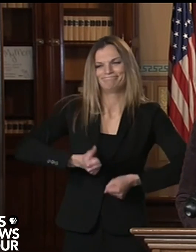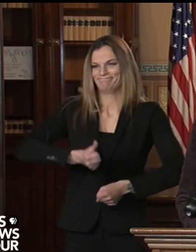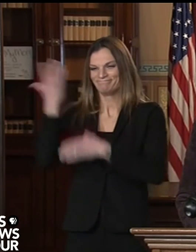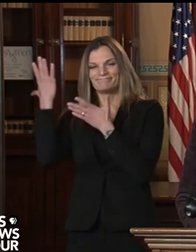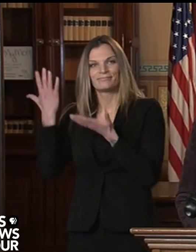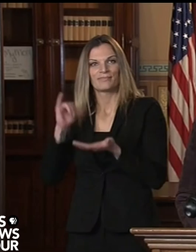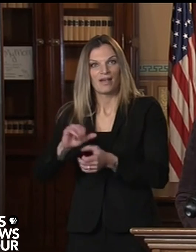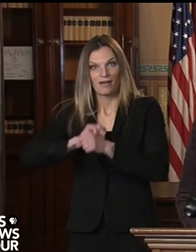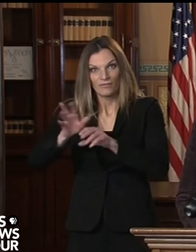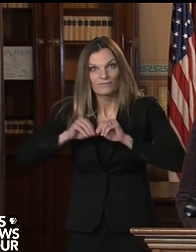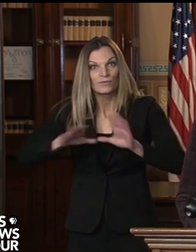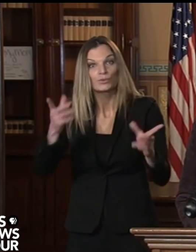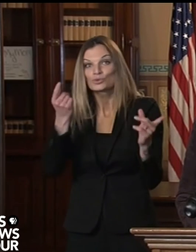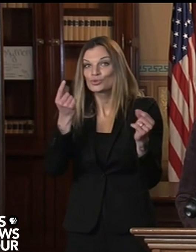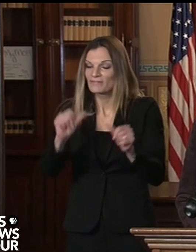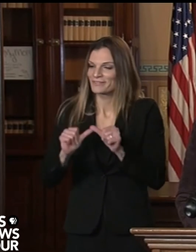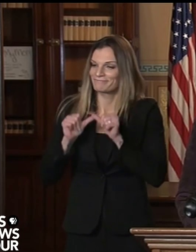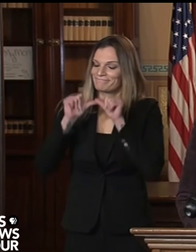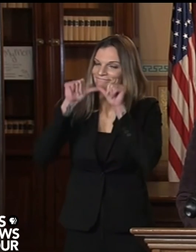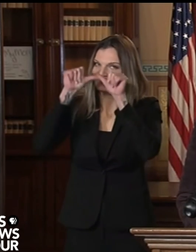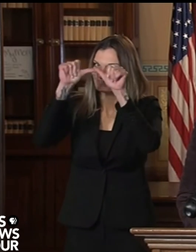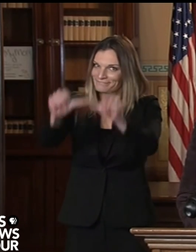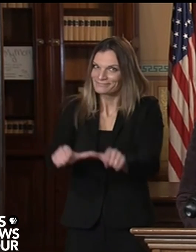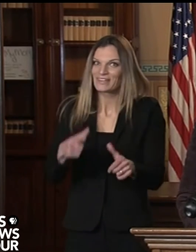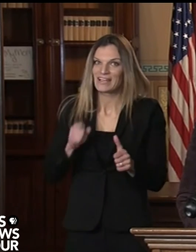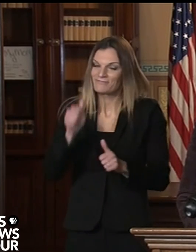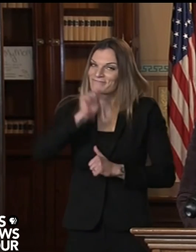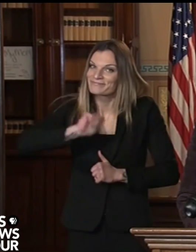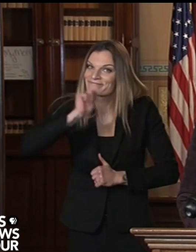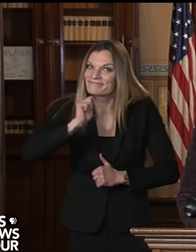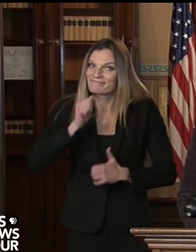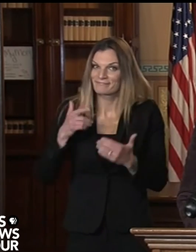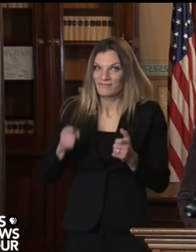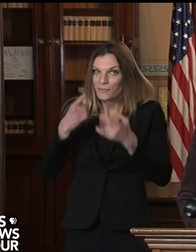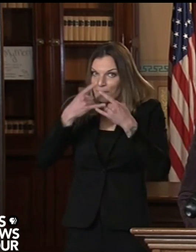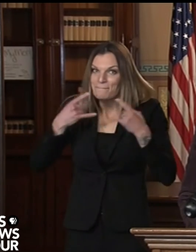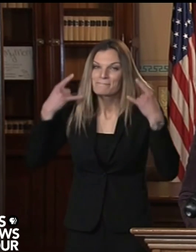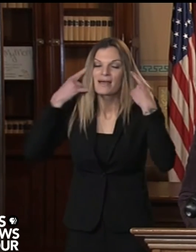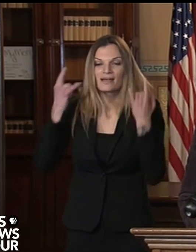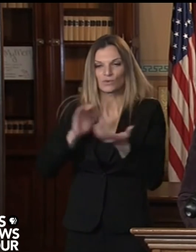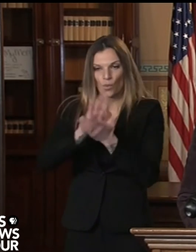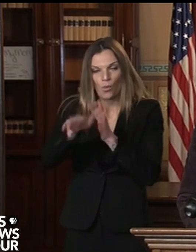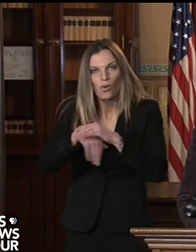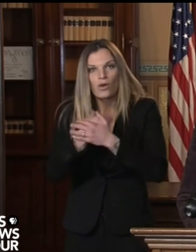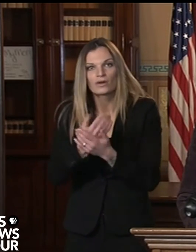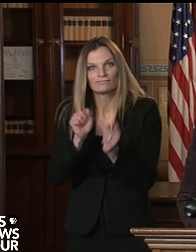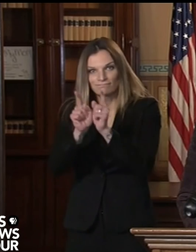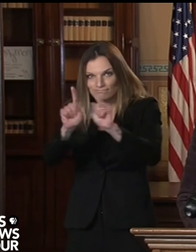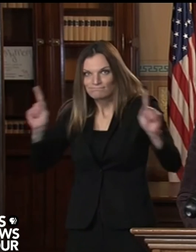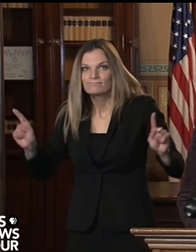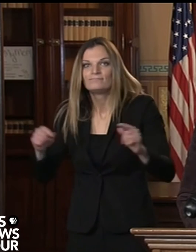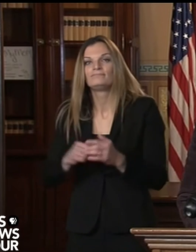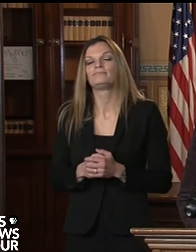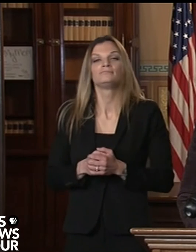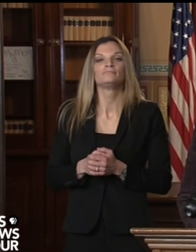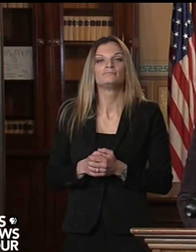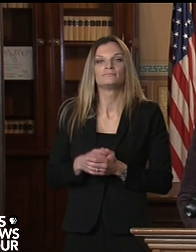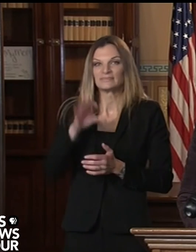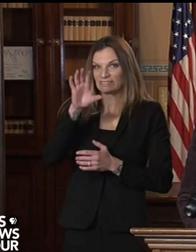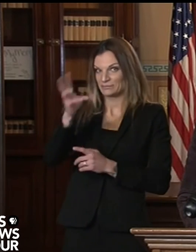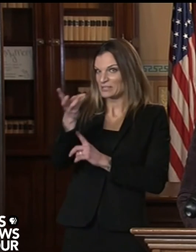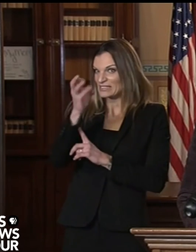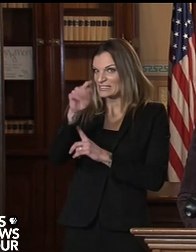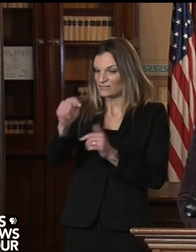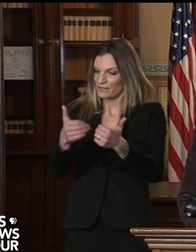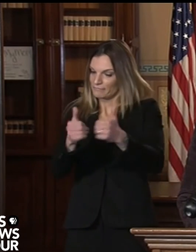together. We got to keep our numbers down by masking up, by washing our hands frequently, and by maintaining 6 feet